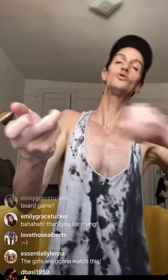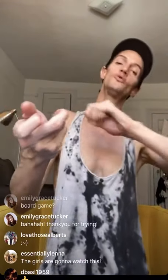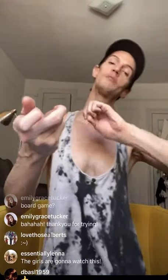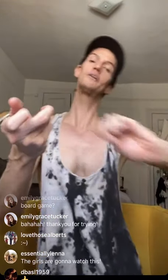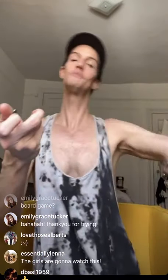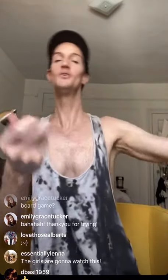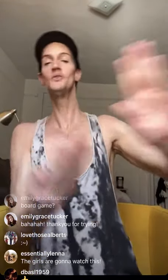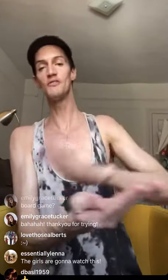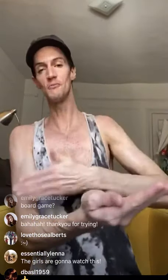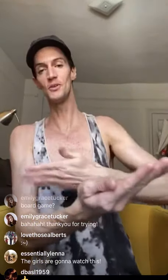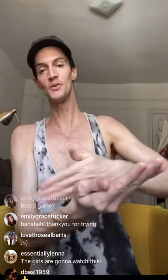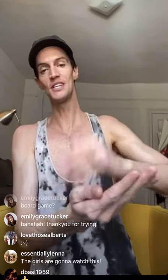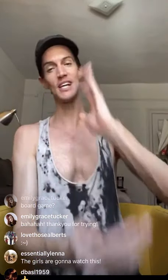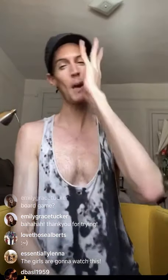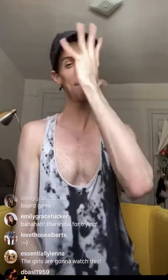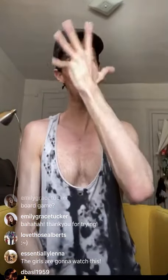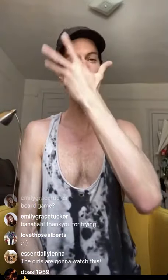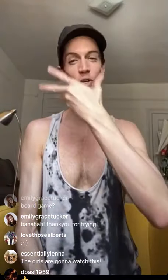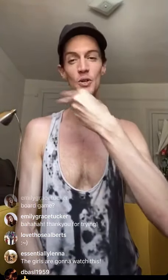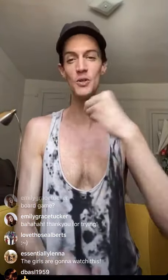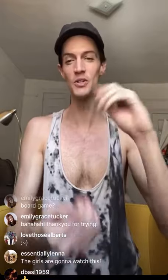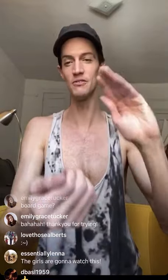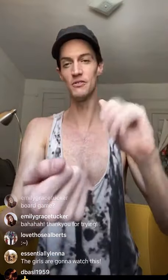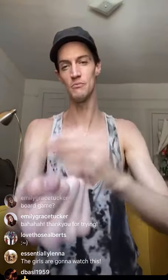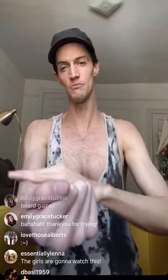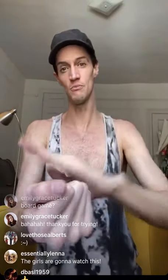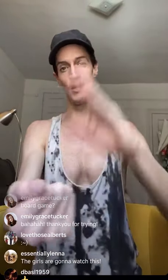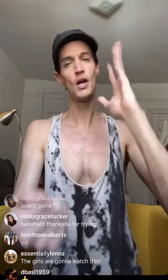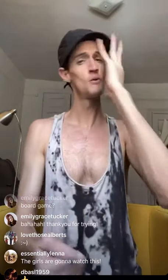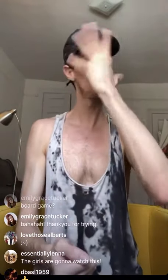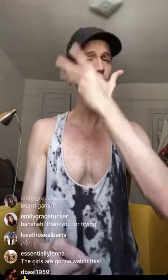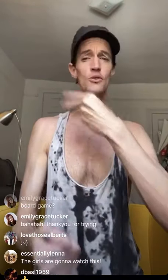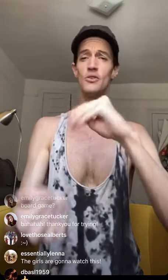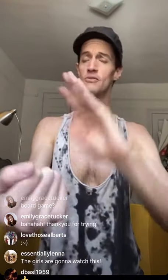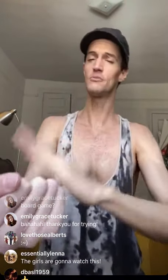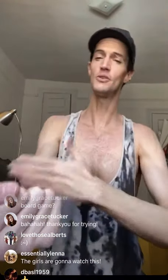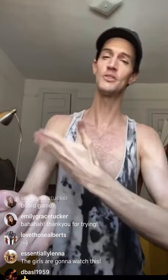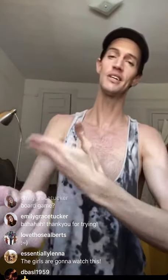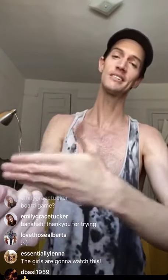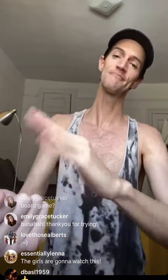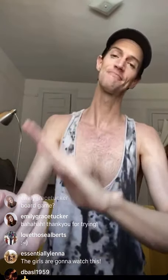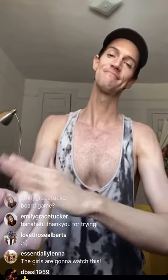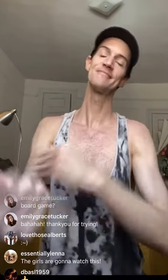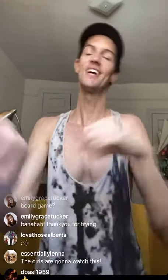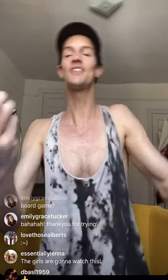playing beautiful music. Beautiful, beautiful music